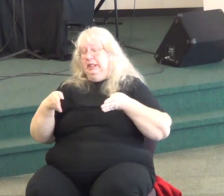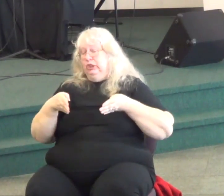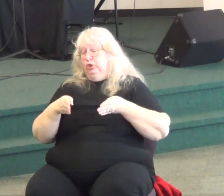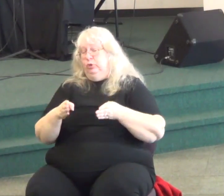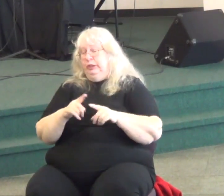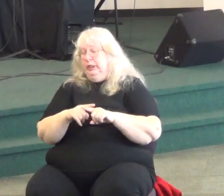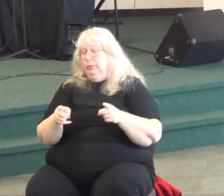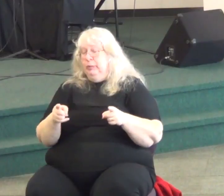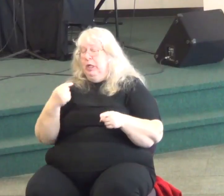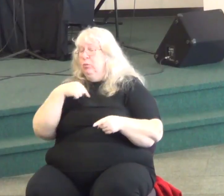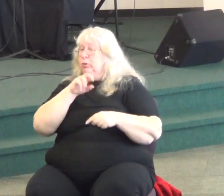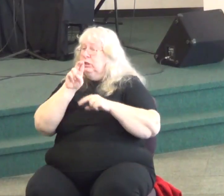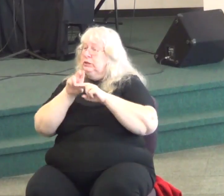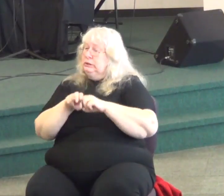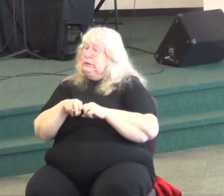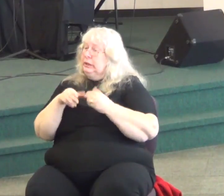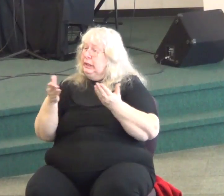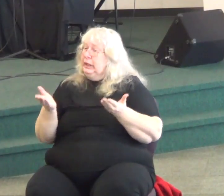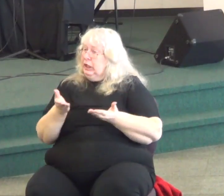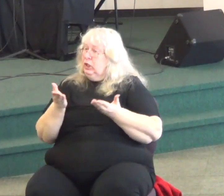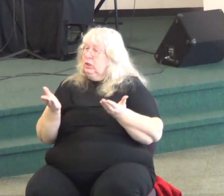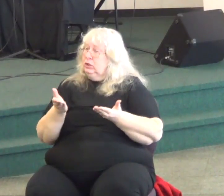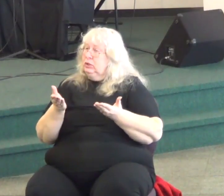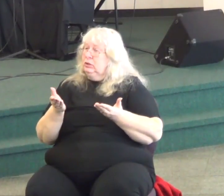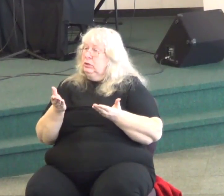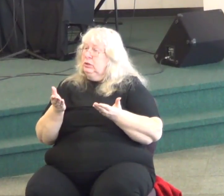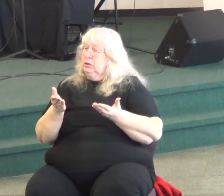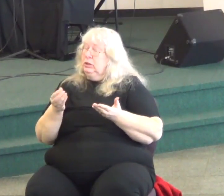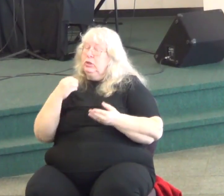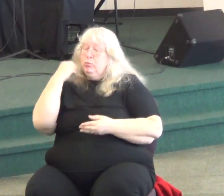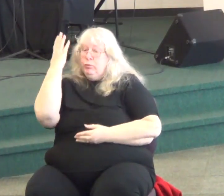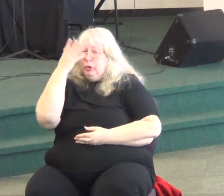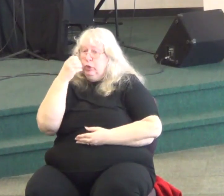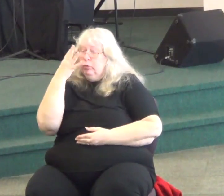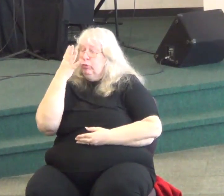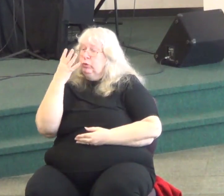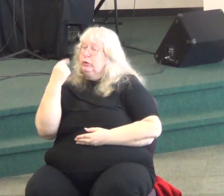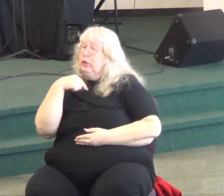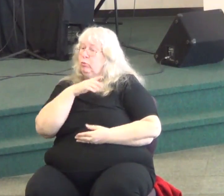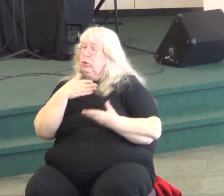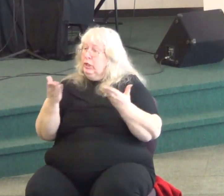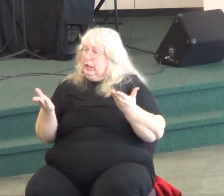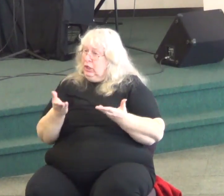scene that we're here and the Holy Spirit's here and we're safe here.